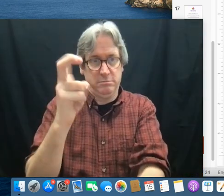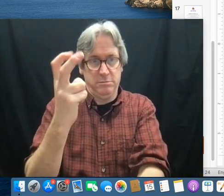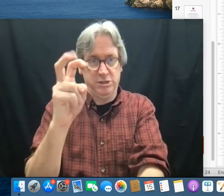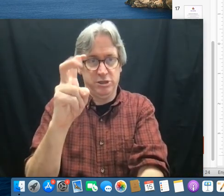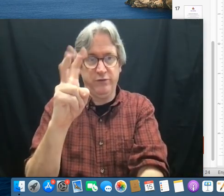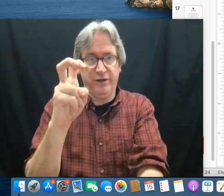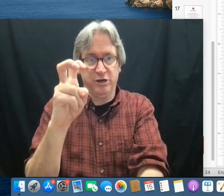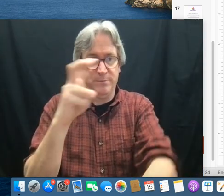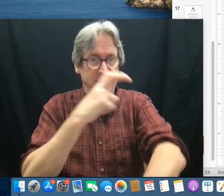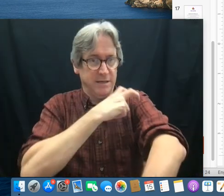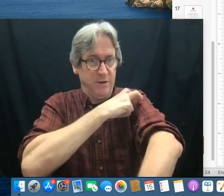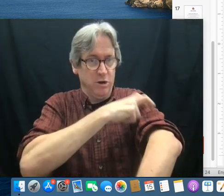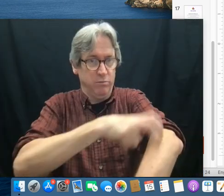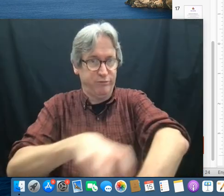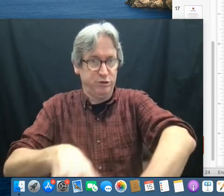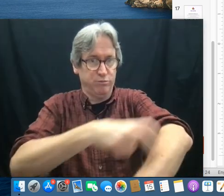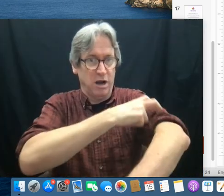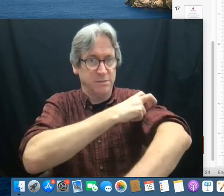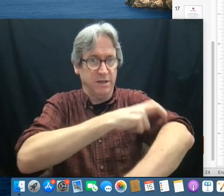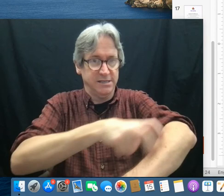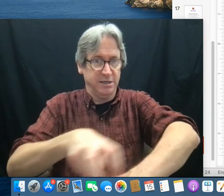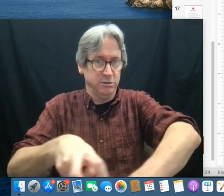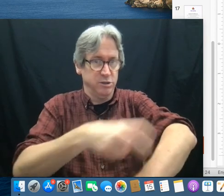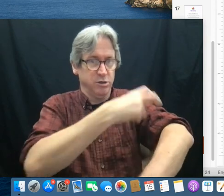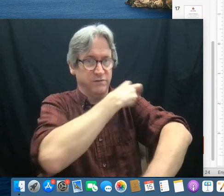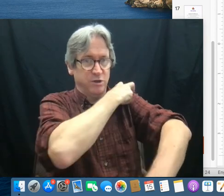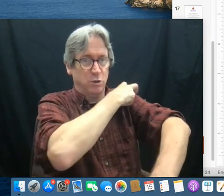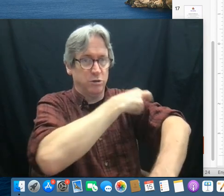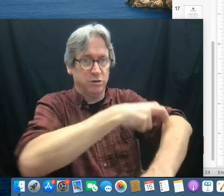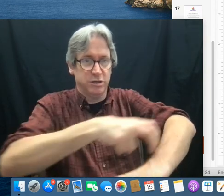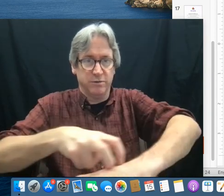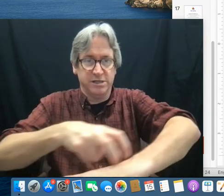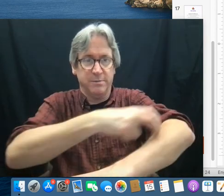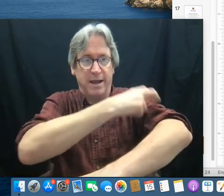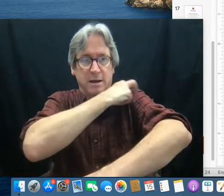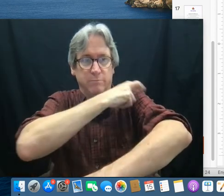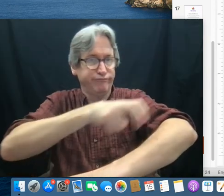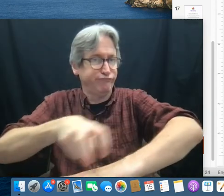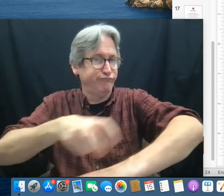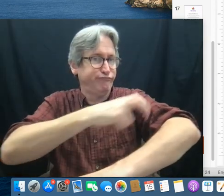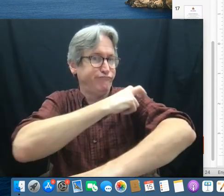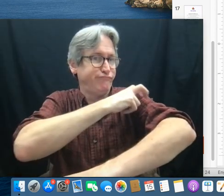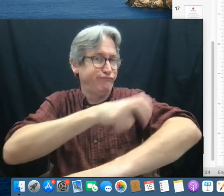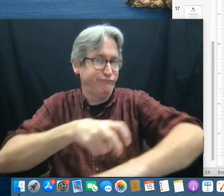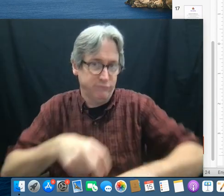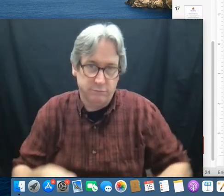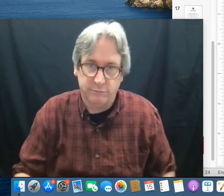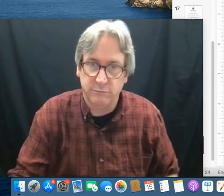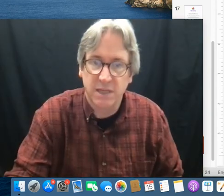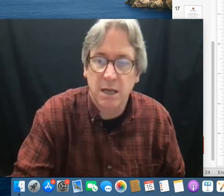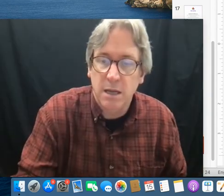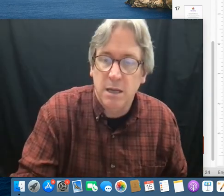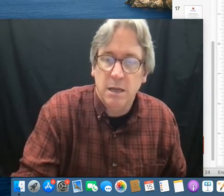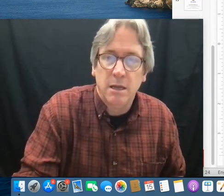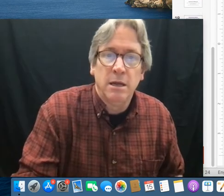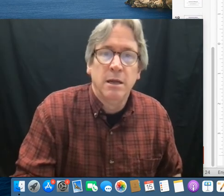Non-manual markers. Most of the time I sign it this way, non-manual markers, facial expressions. Or body